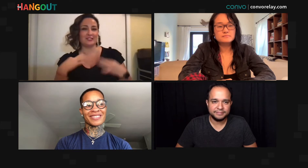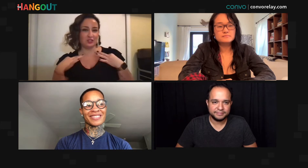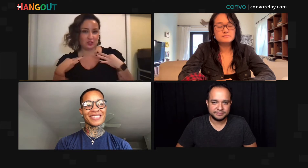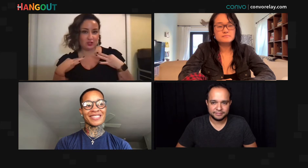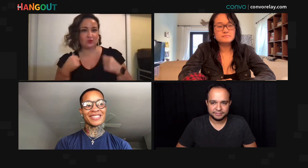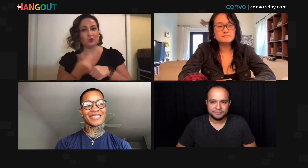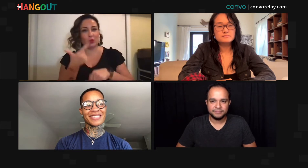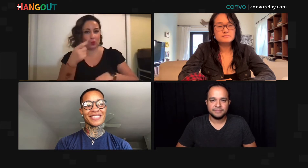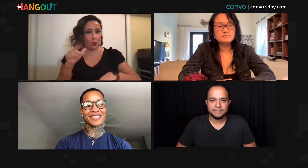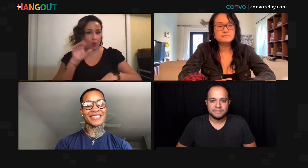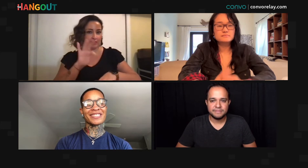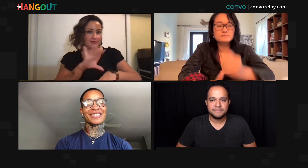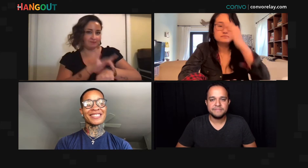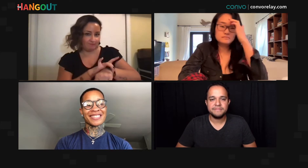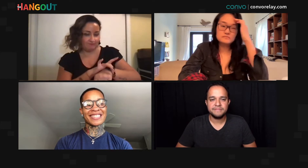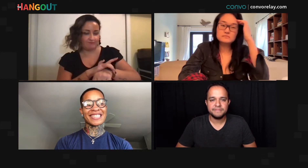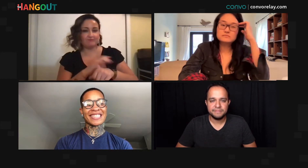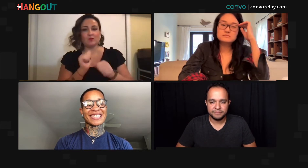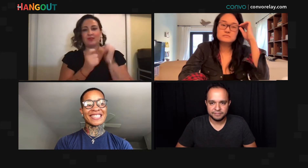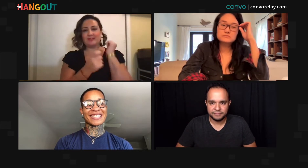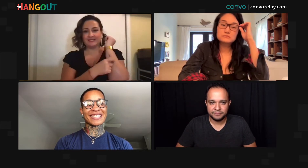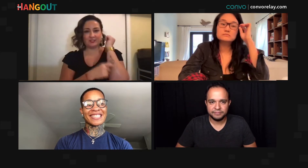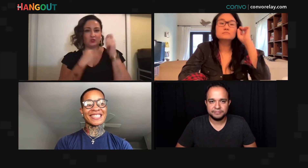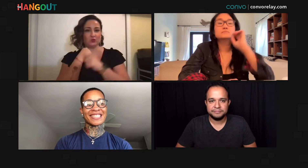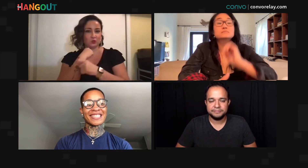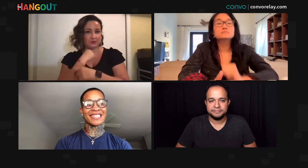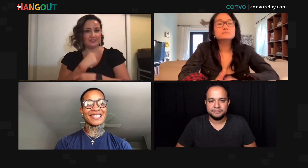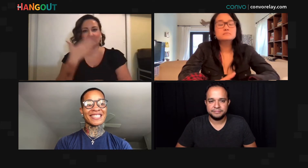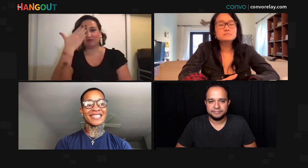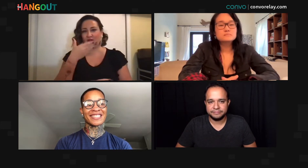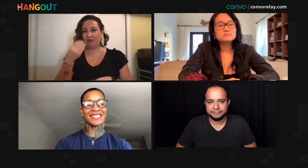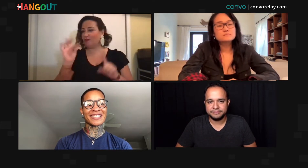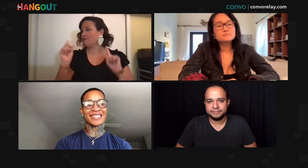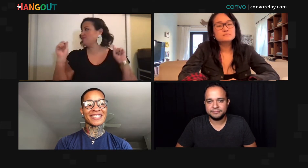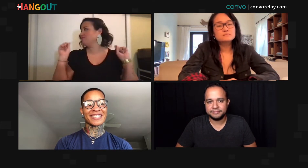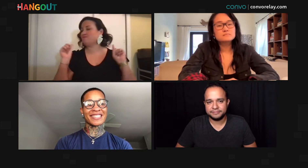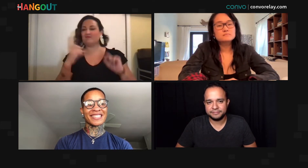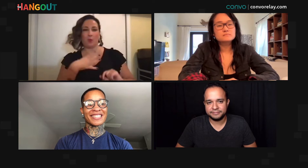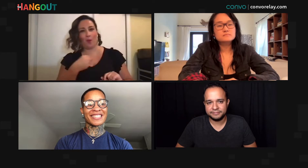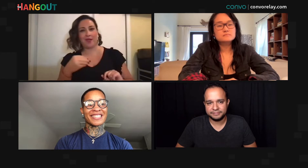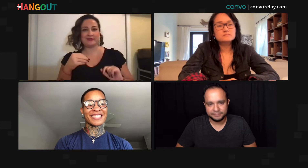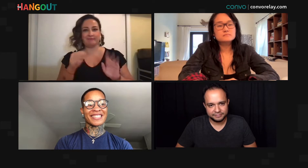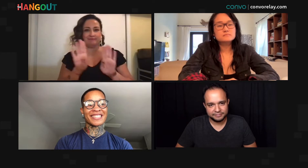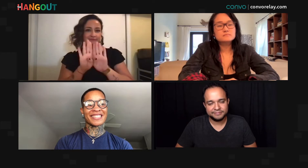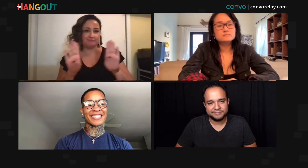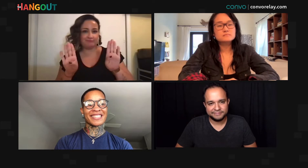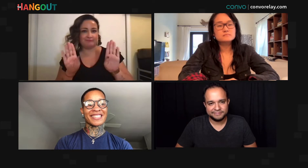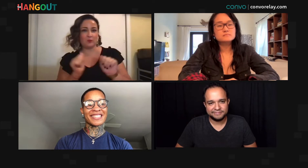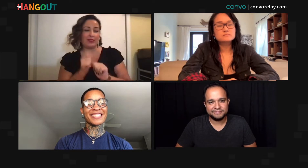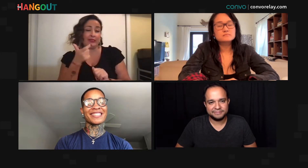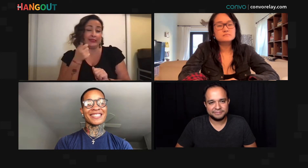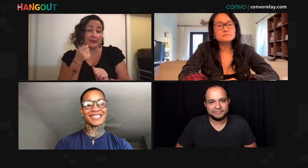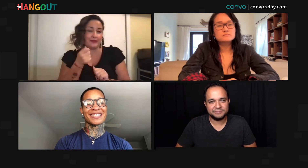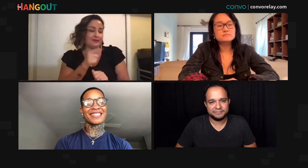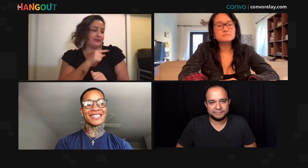brown curly hair with a black shirt with a gold bracelet, and I have some tattoos on my arms. I have a